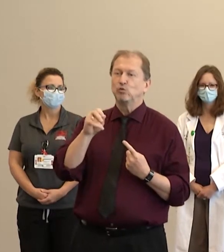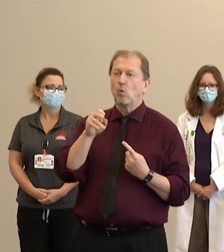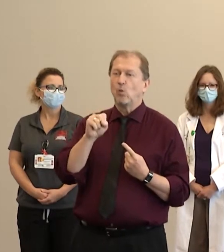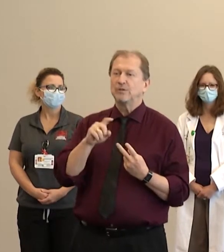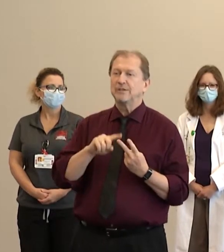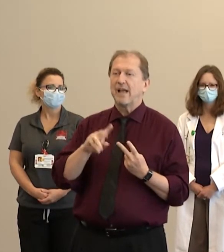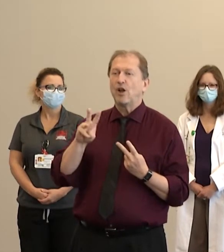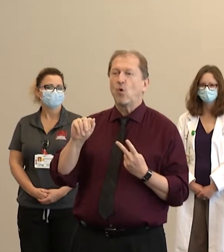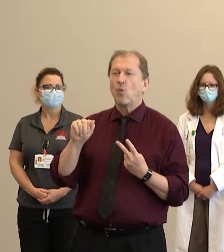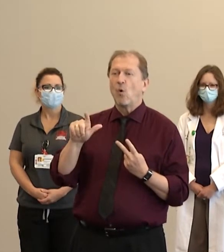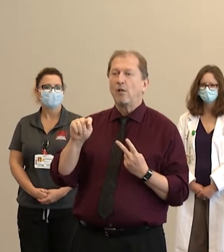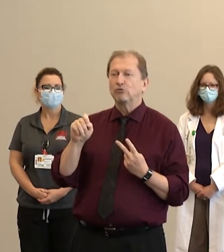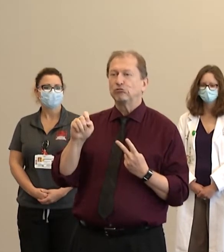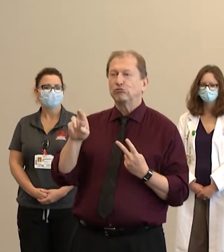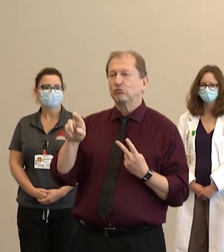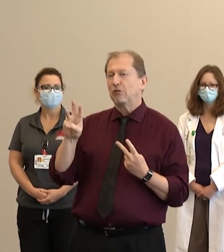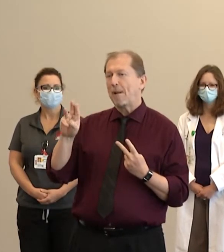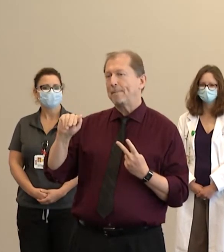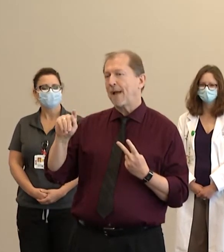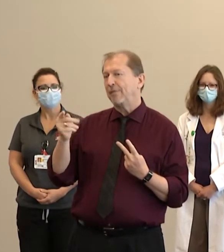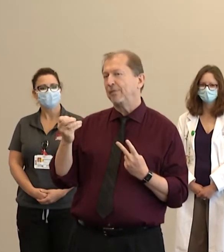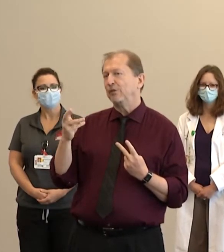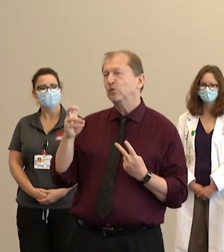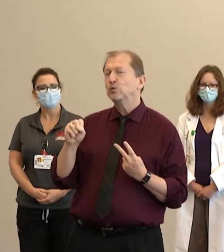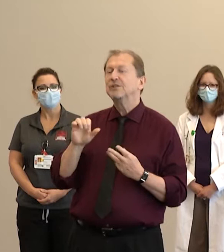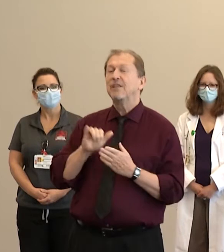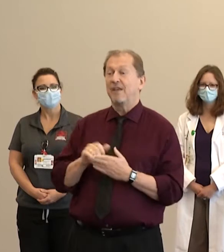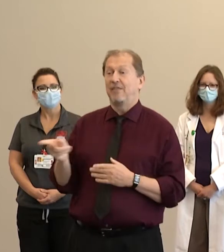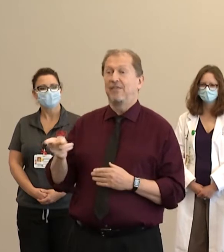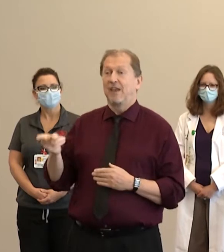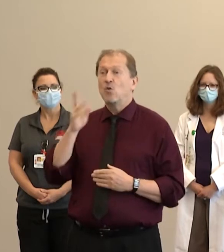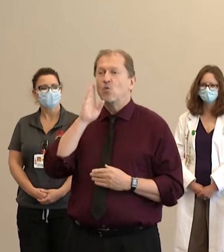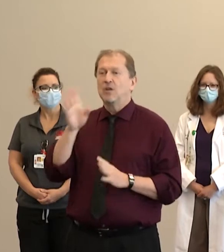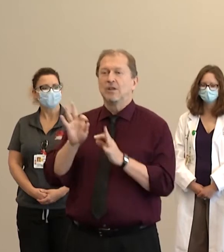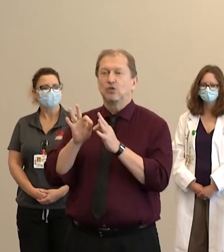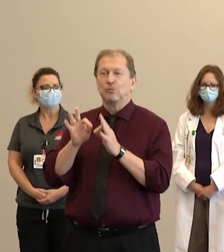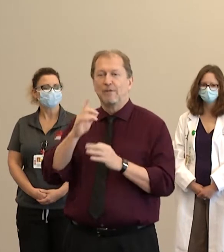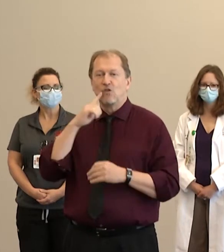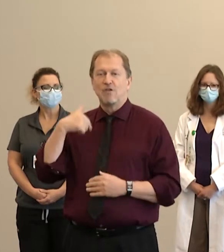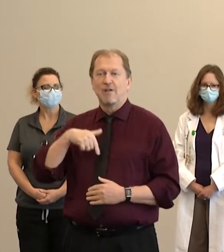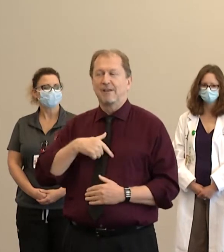our sign language interpretation. So thank you.